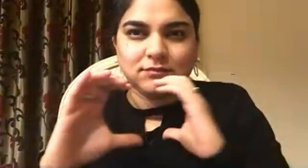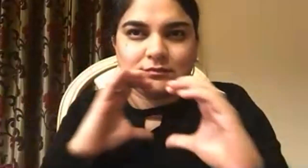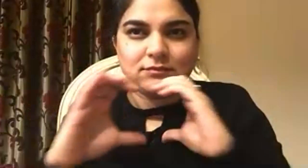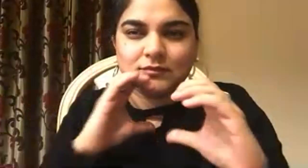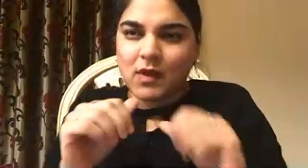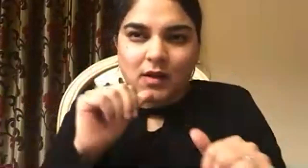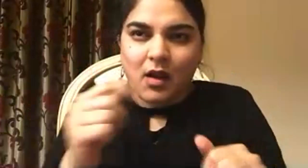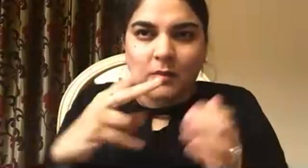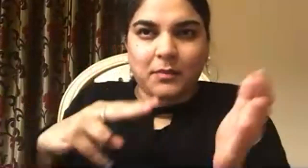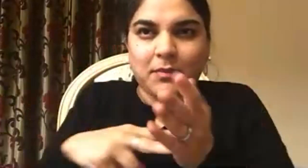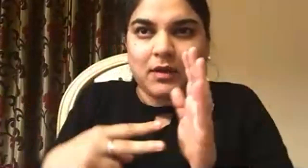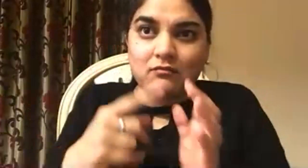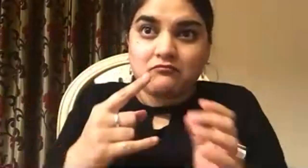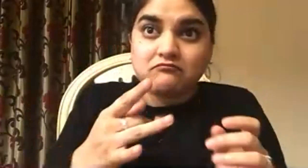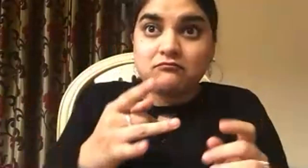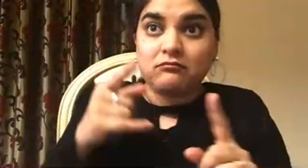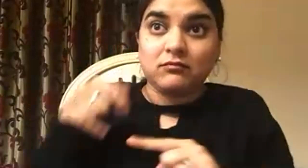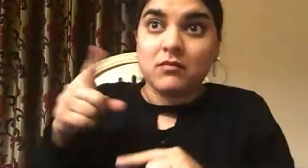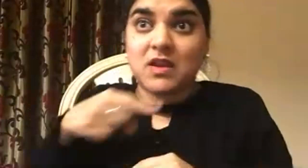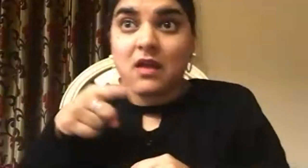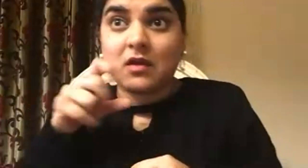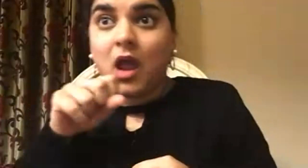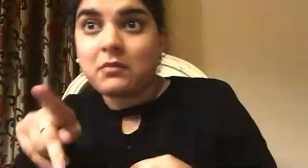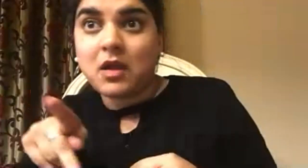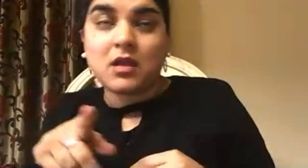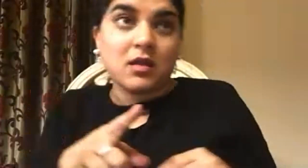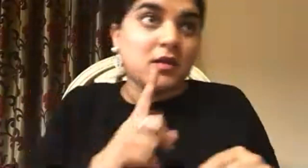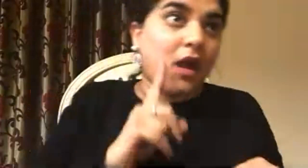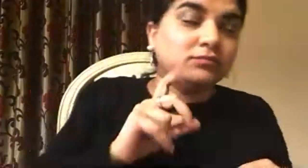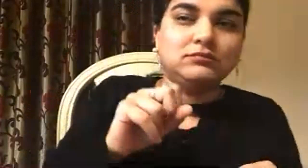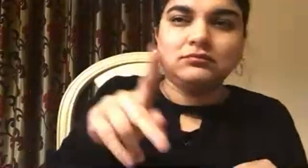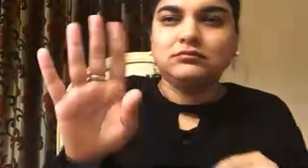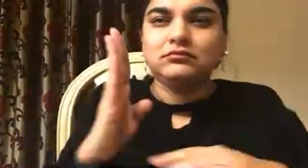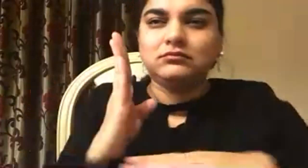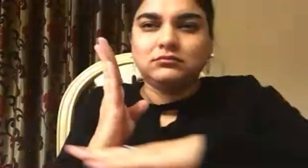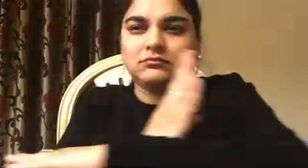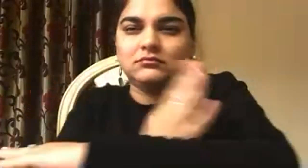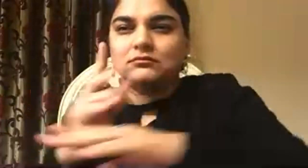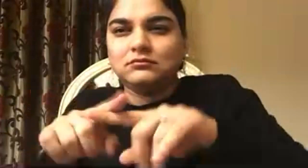So I do want to make a quick comment about that speculation, that spectrum of communication.